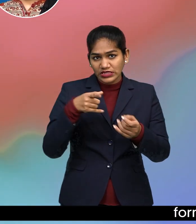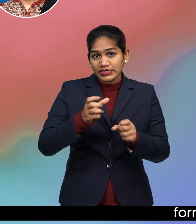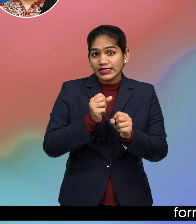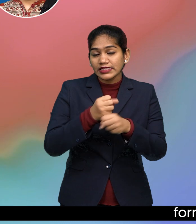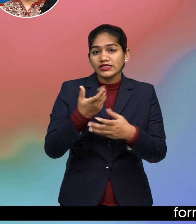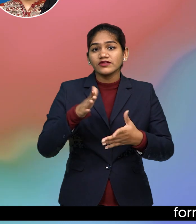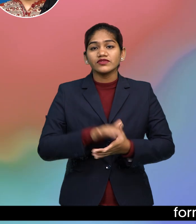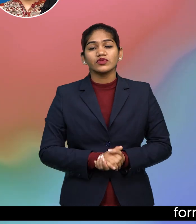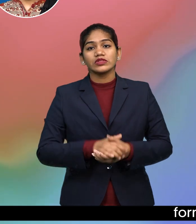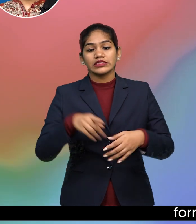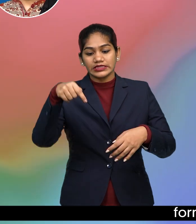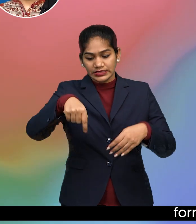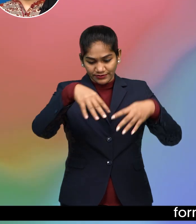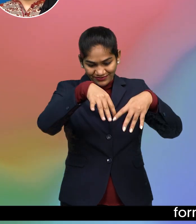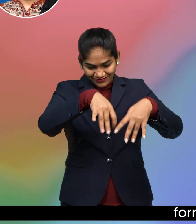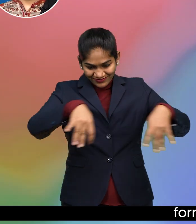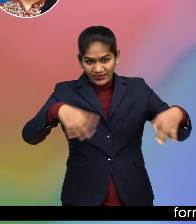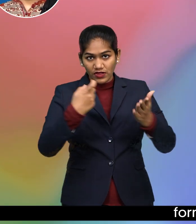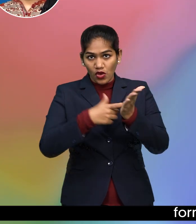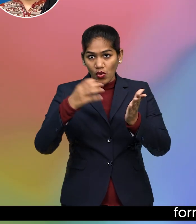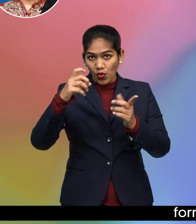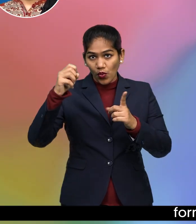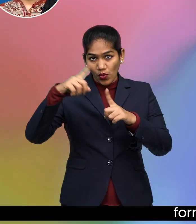form adventitious roots